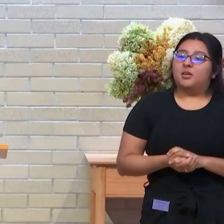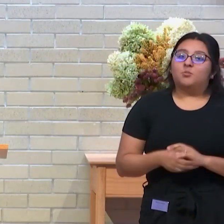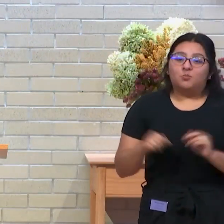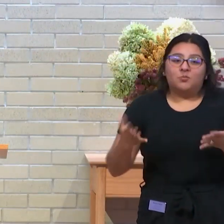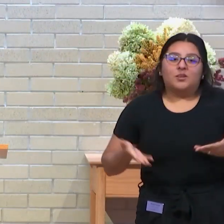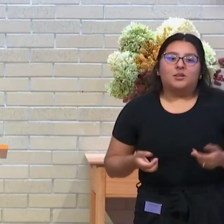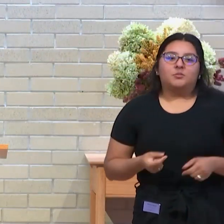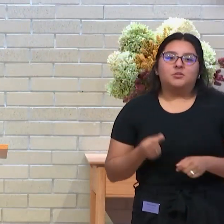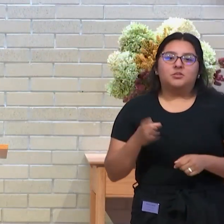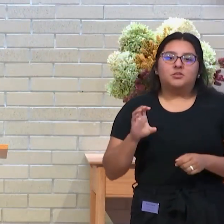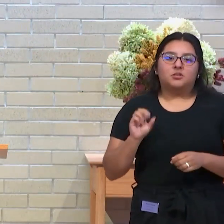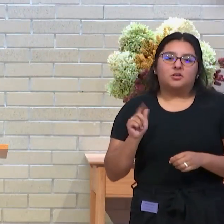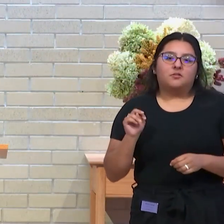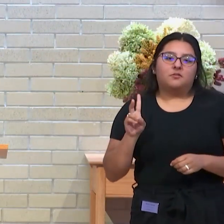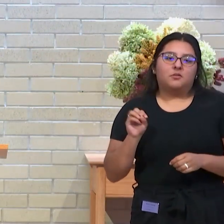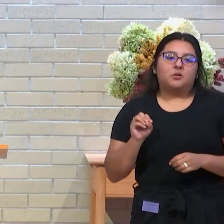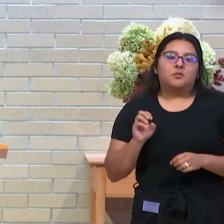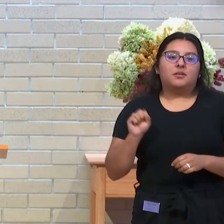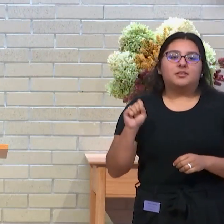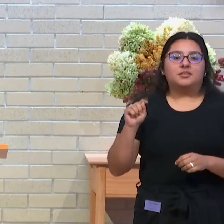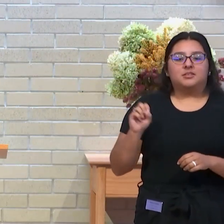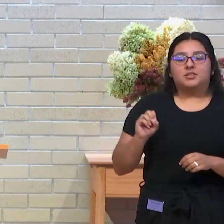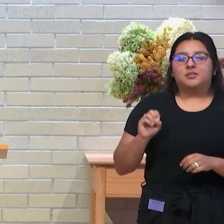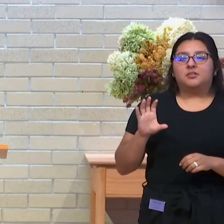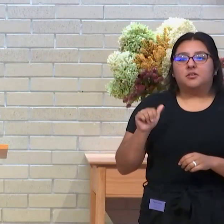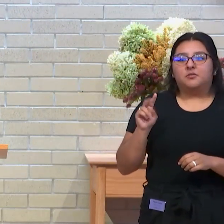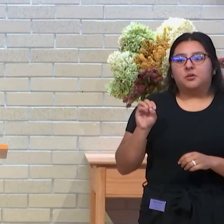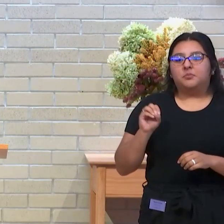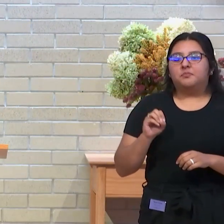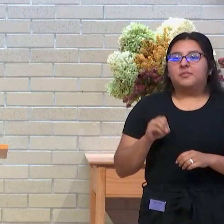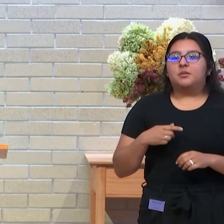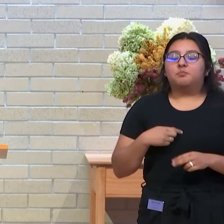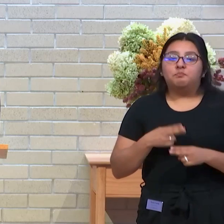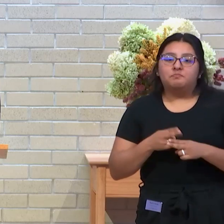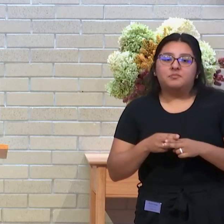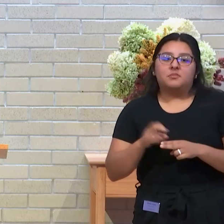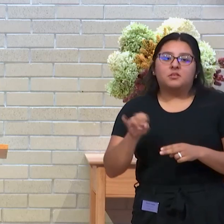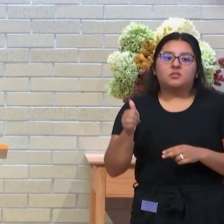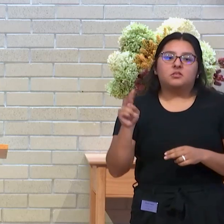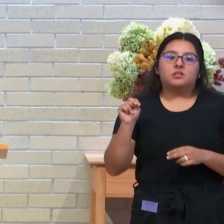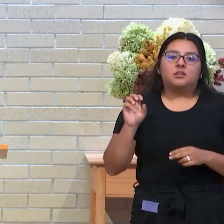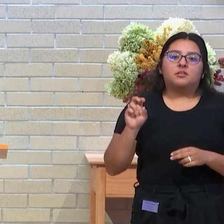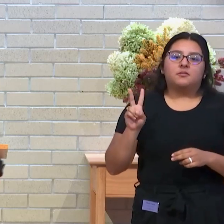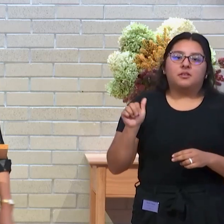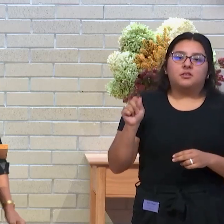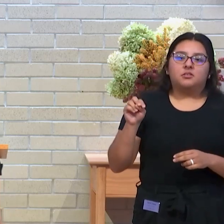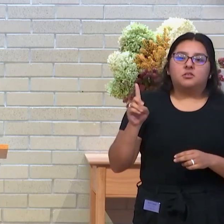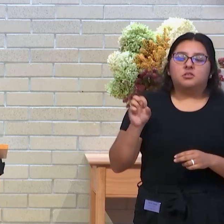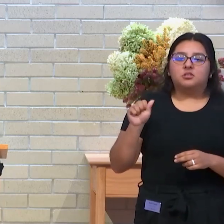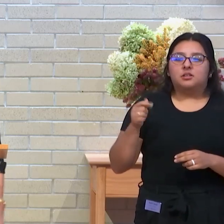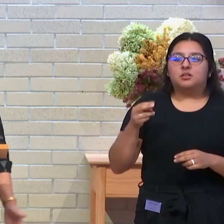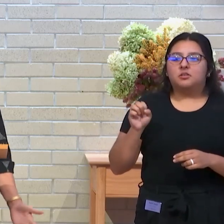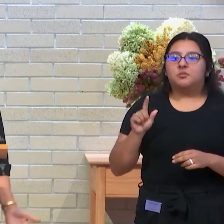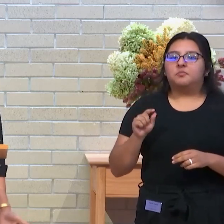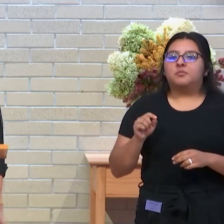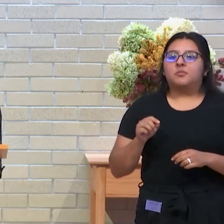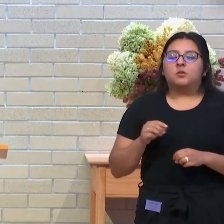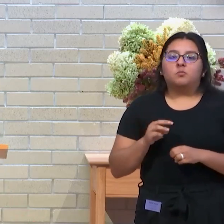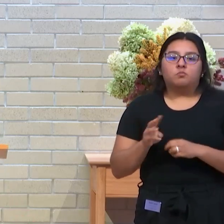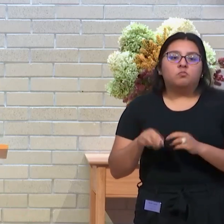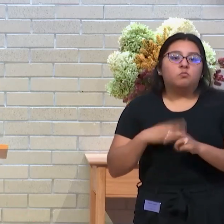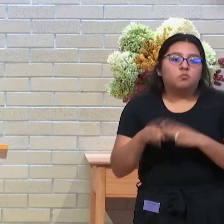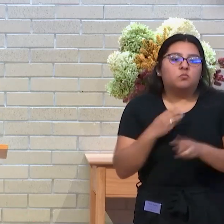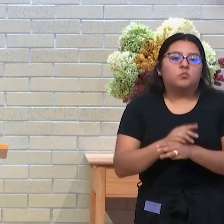Welcome to Convocation, the SST Convocation. My name is Jan Bender-Shetler, and I'm the Director of Global